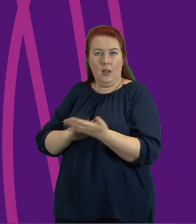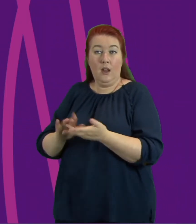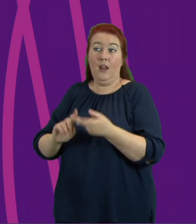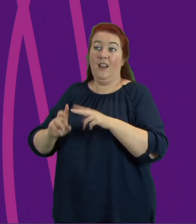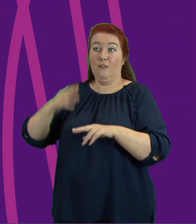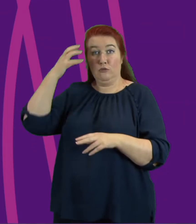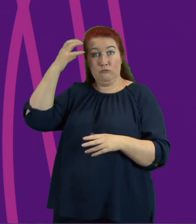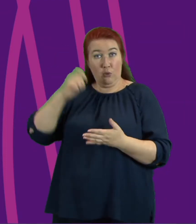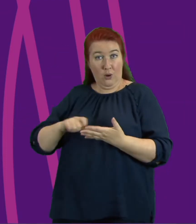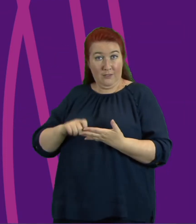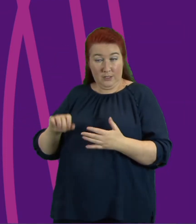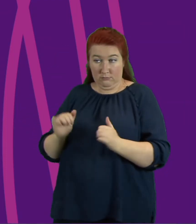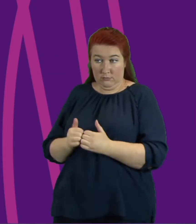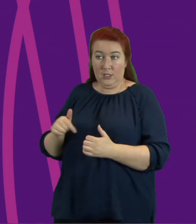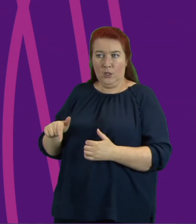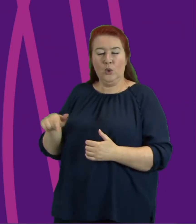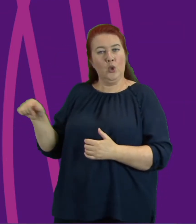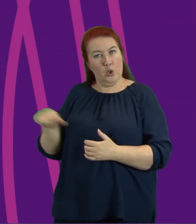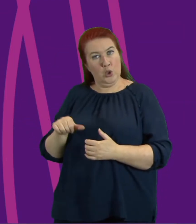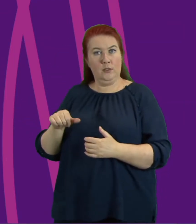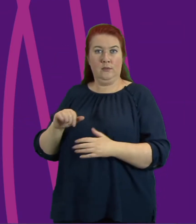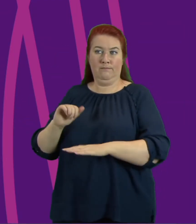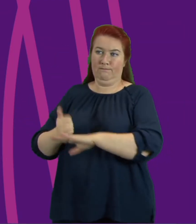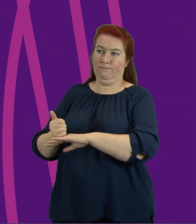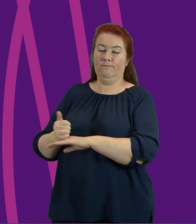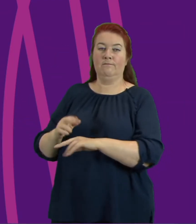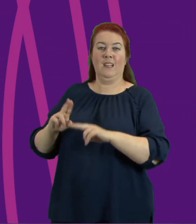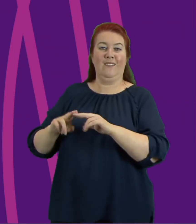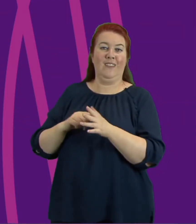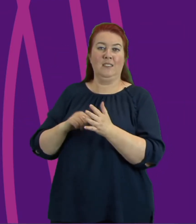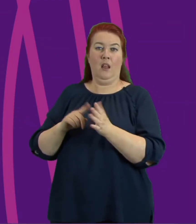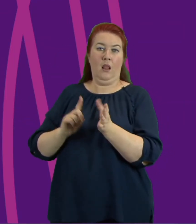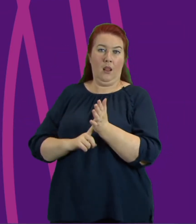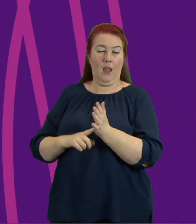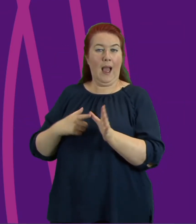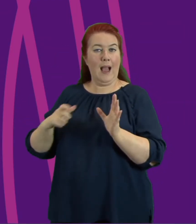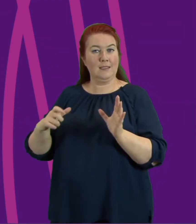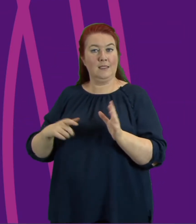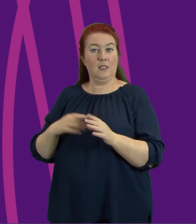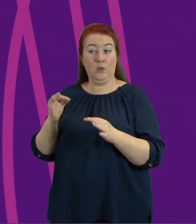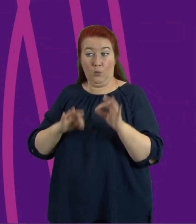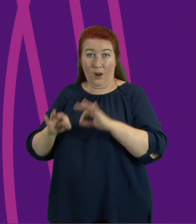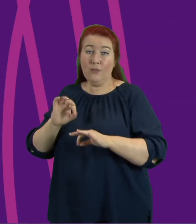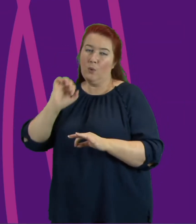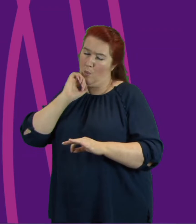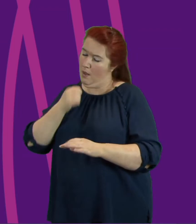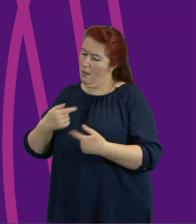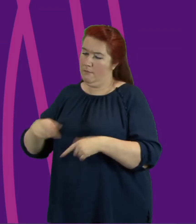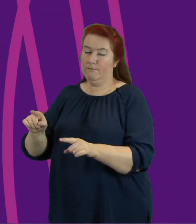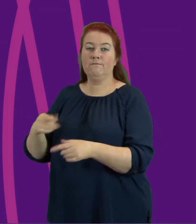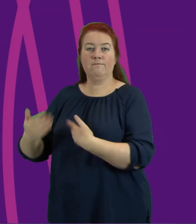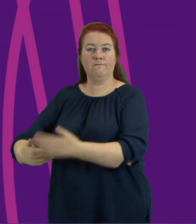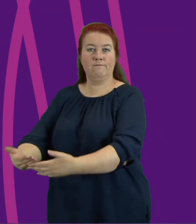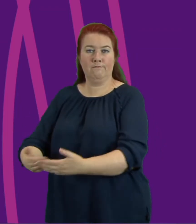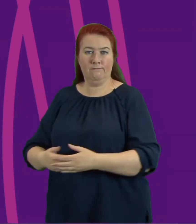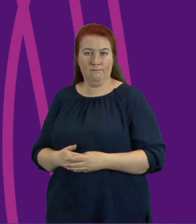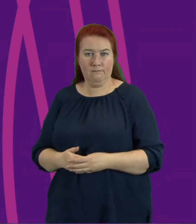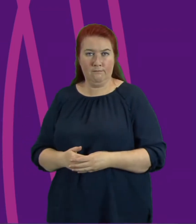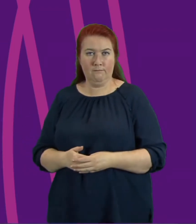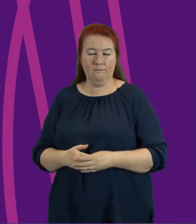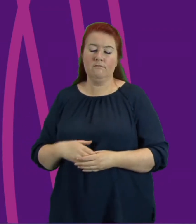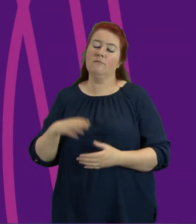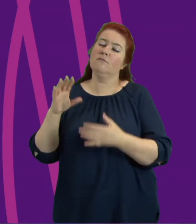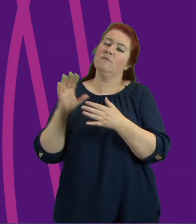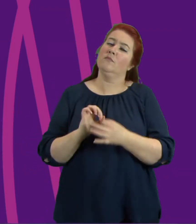accident inquiry should in the public interest be held, then one will be instructed. In relation to his point about